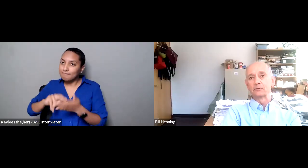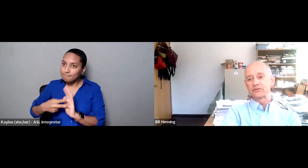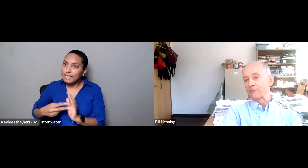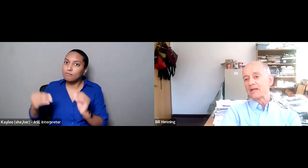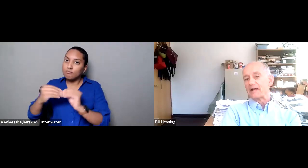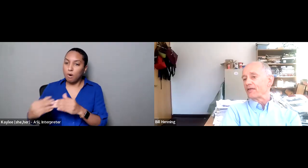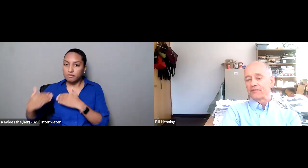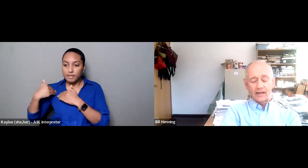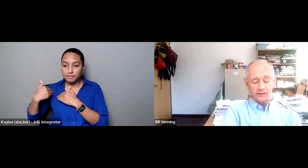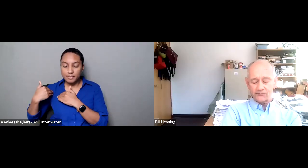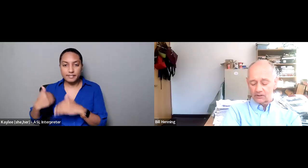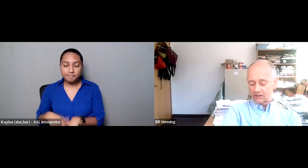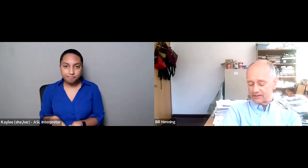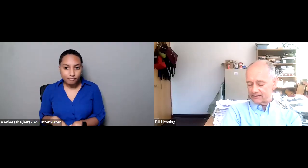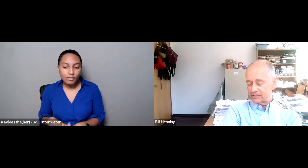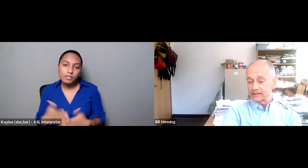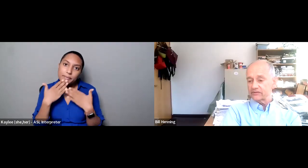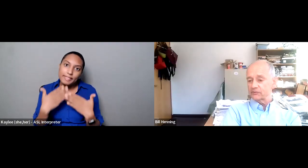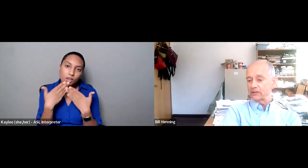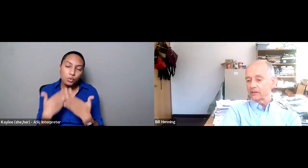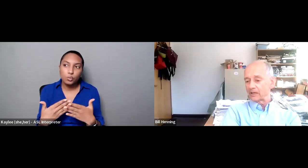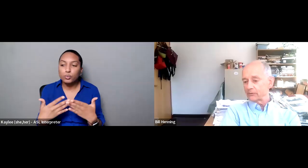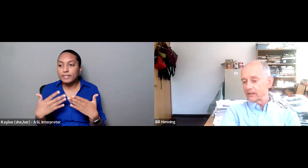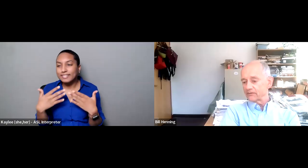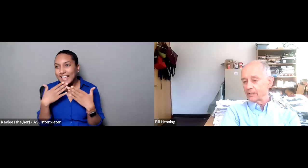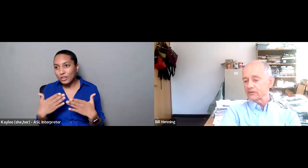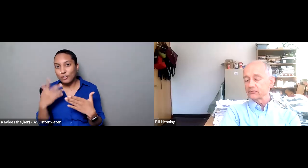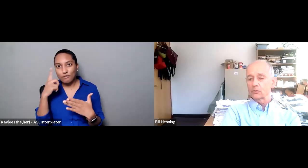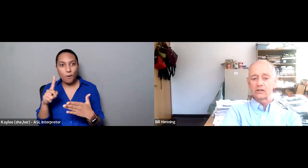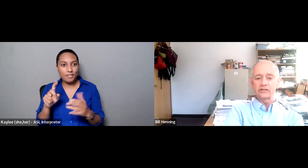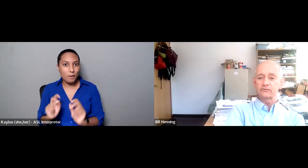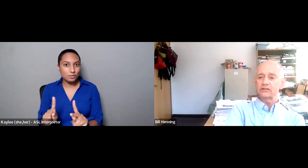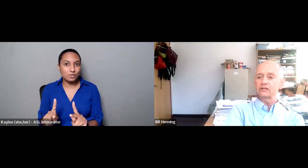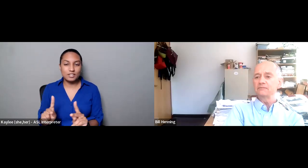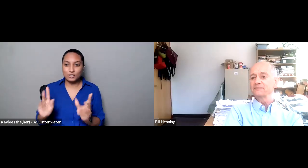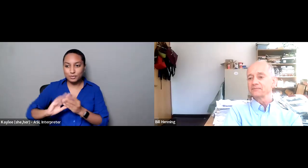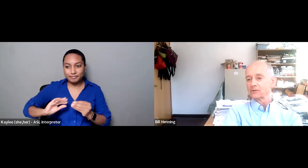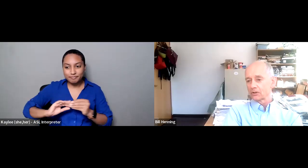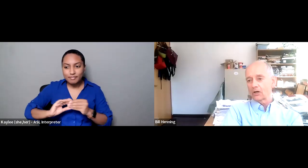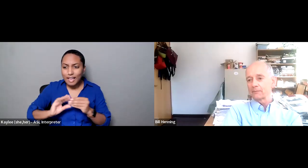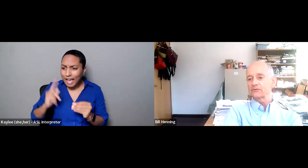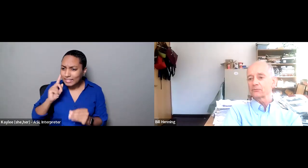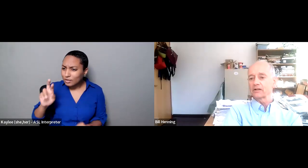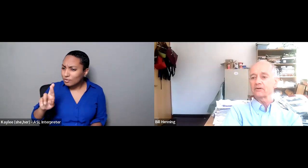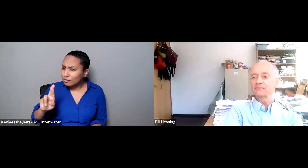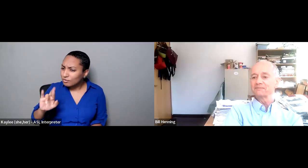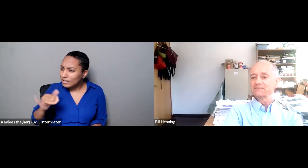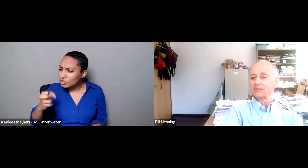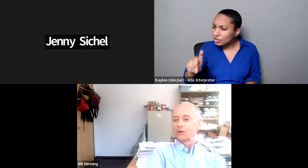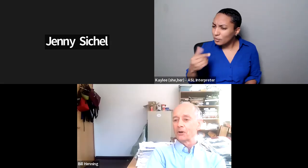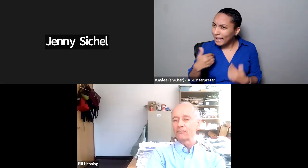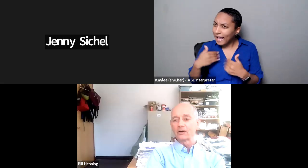strengthens the group. So thanks for a chance to speak, and maybe we have time for some questions, Richard, or comments,